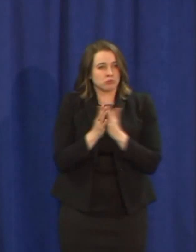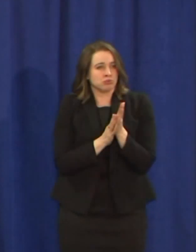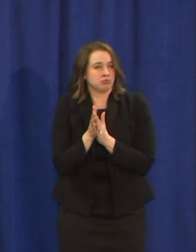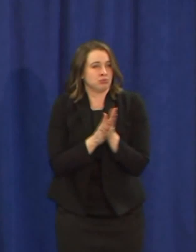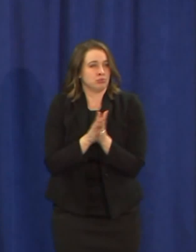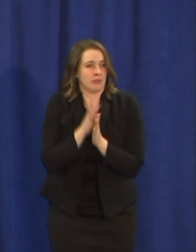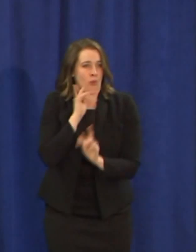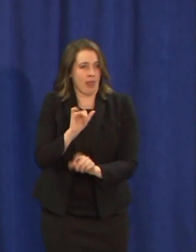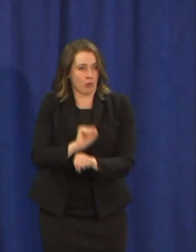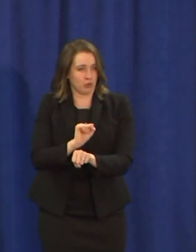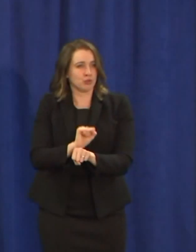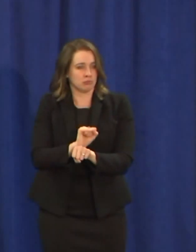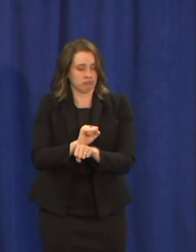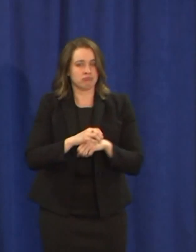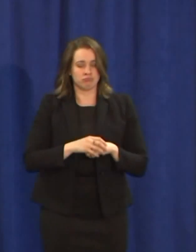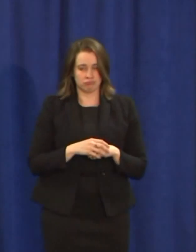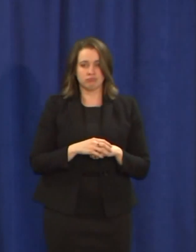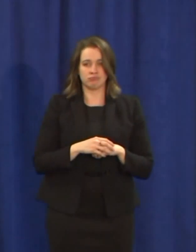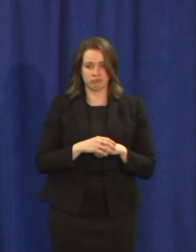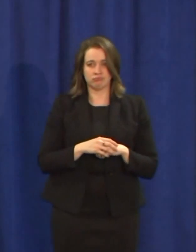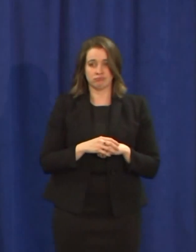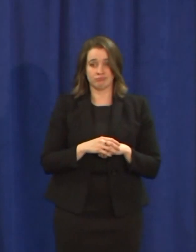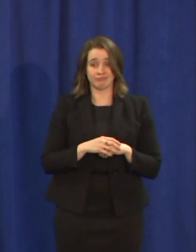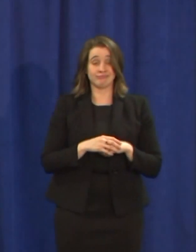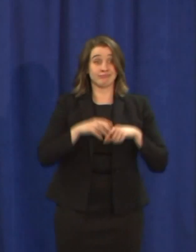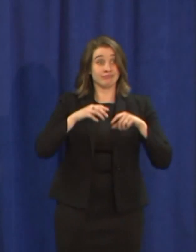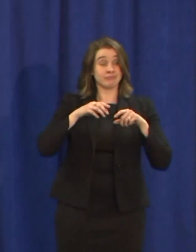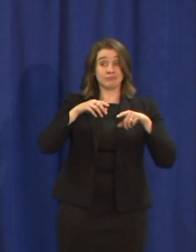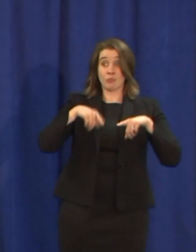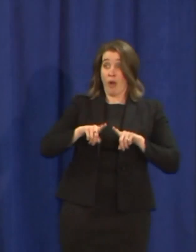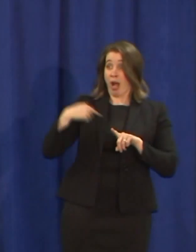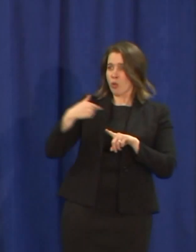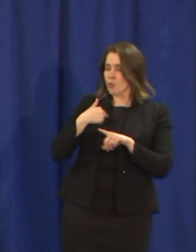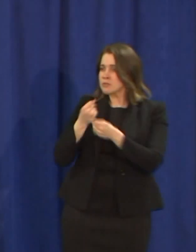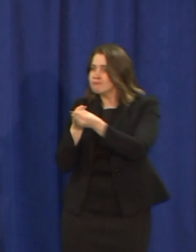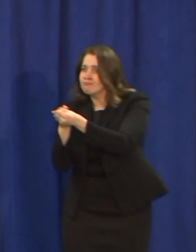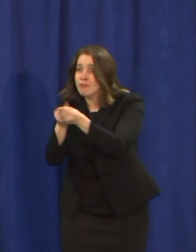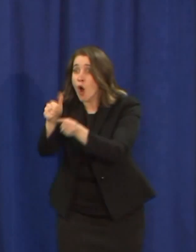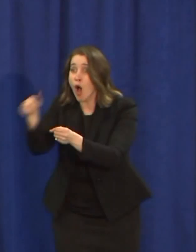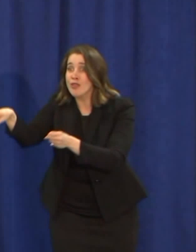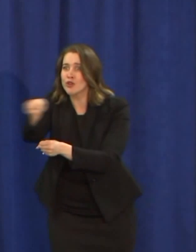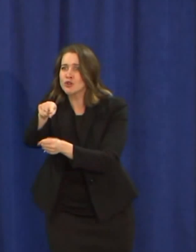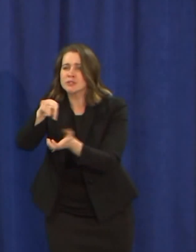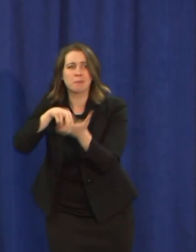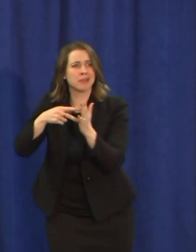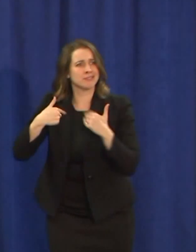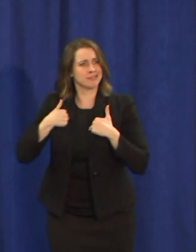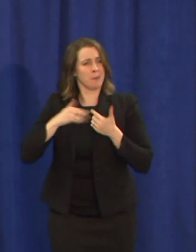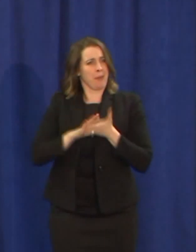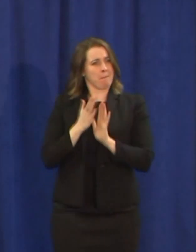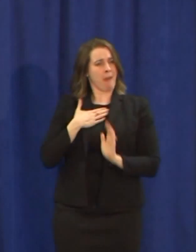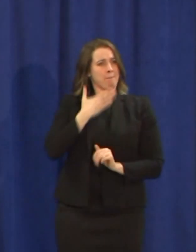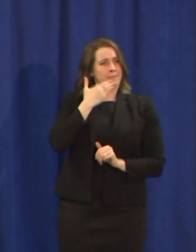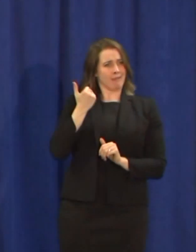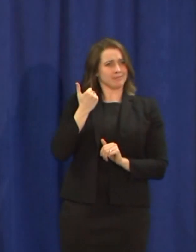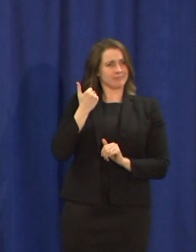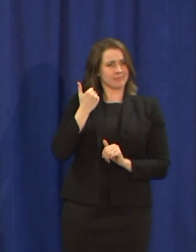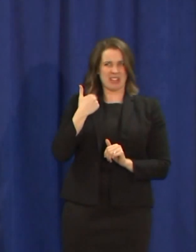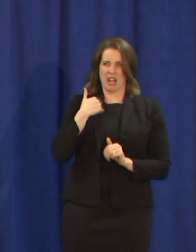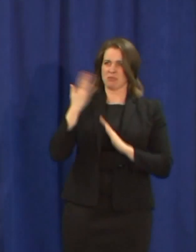All of us are at our best when we serve others. Our entire democracy, particularly our local